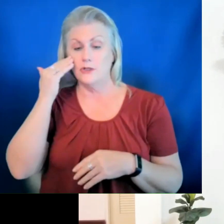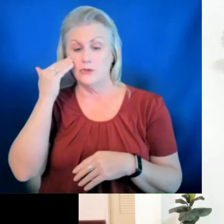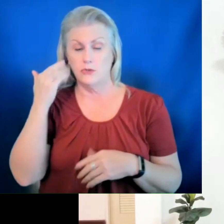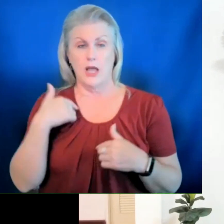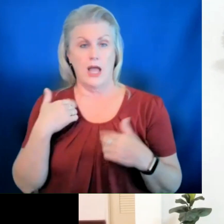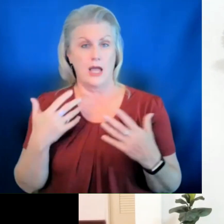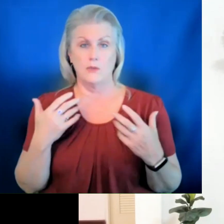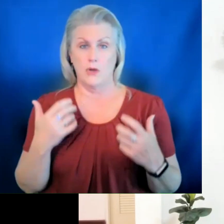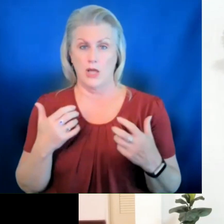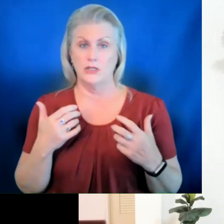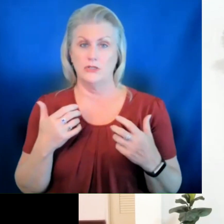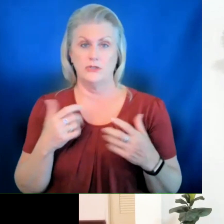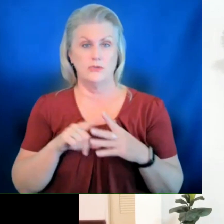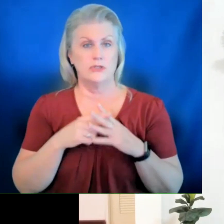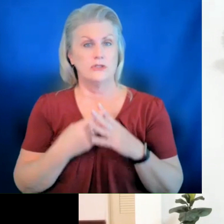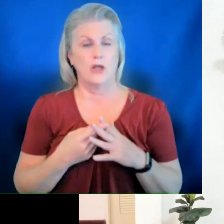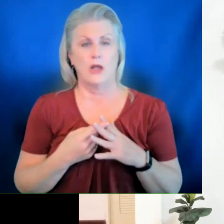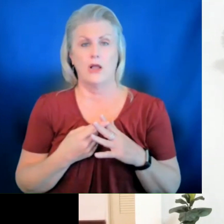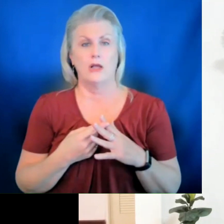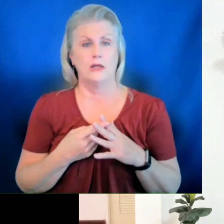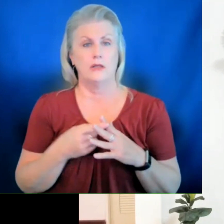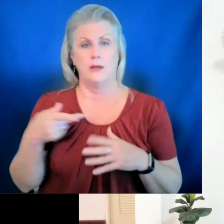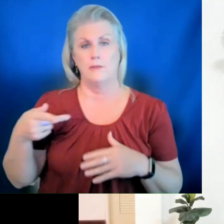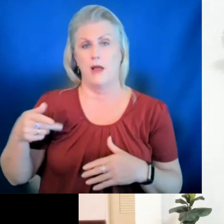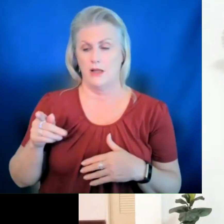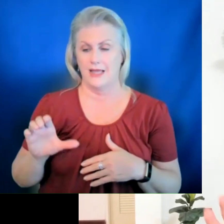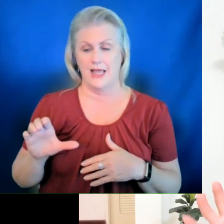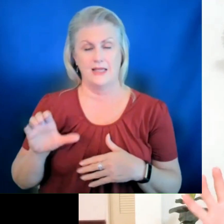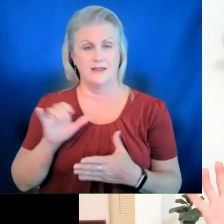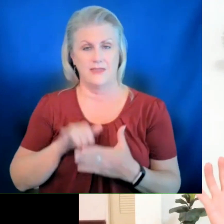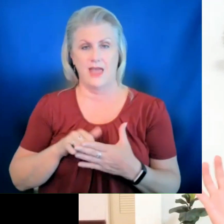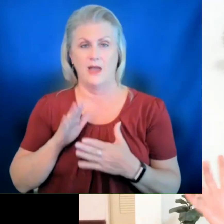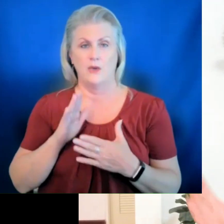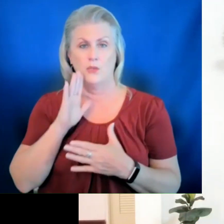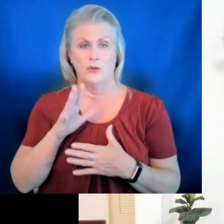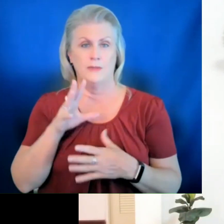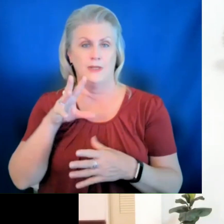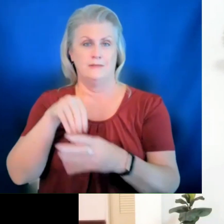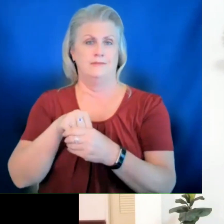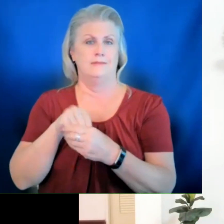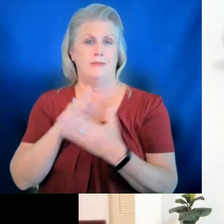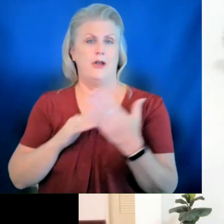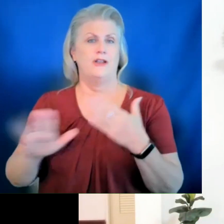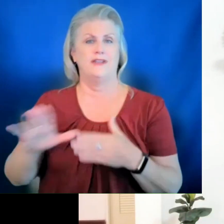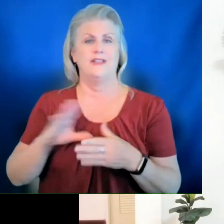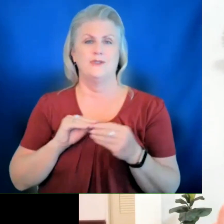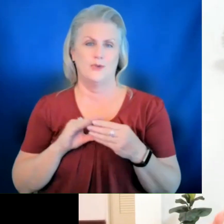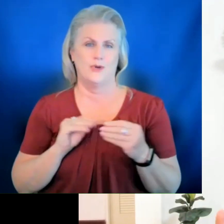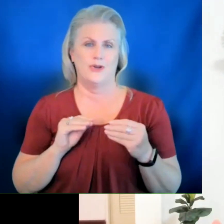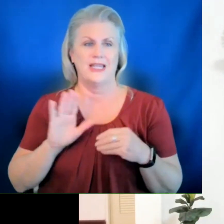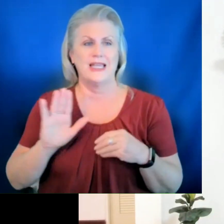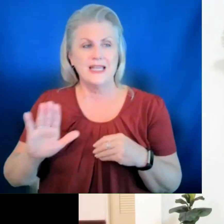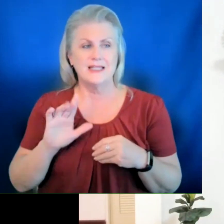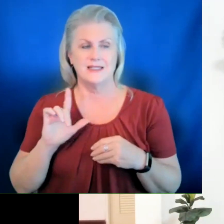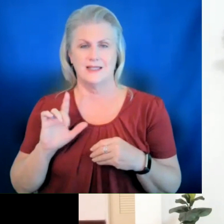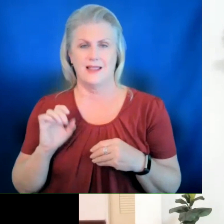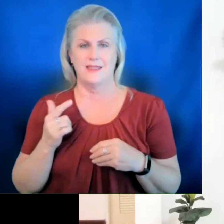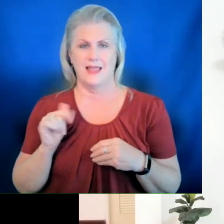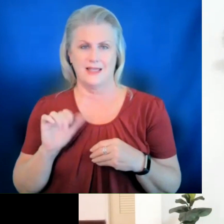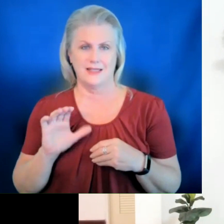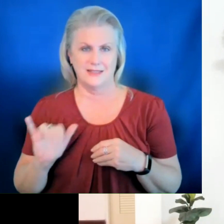podcast and it is going to be part of his story here, part of